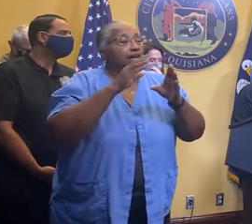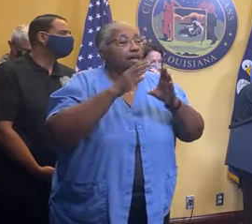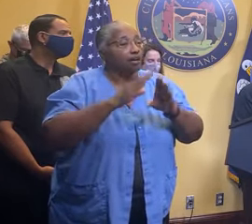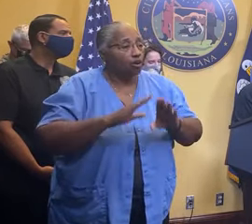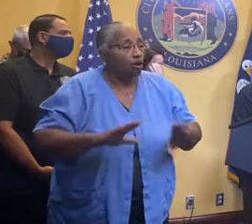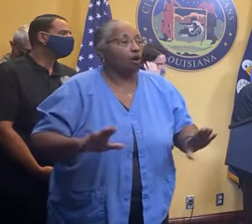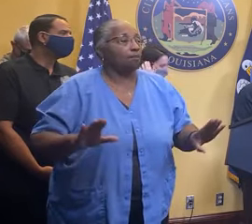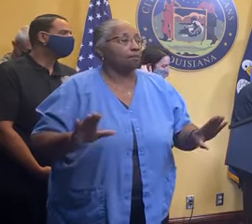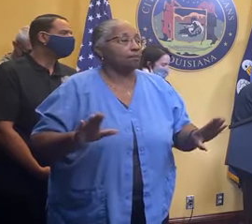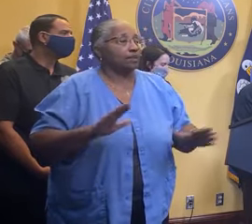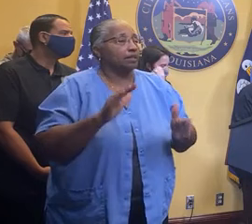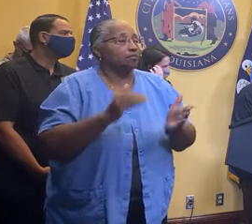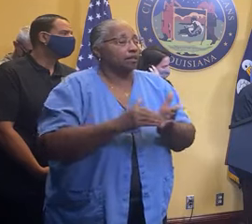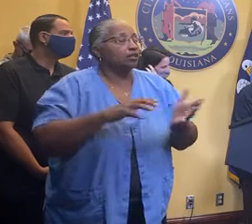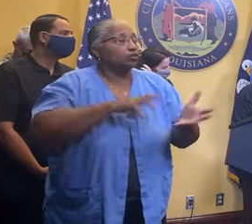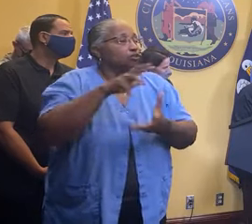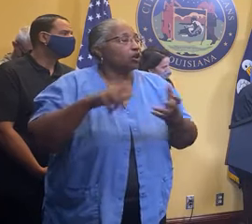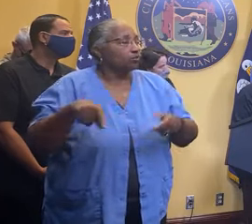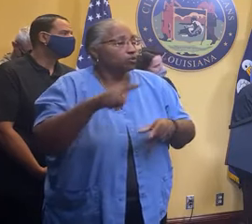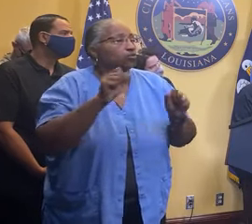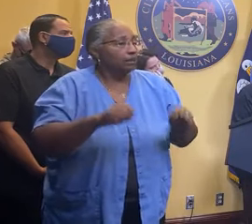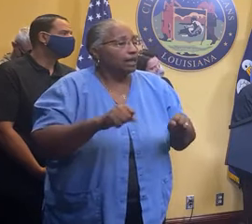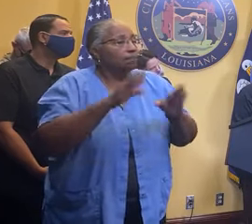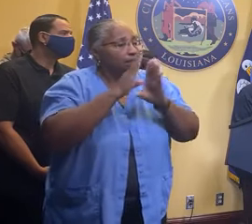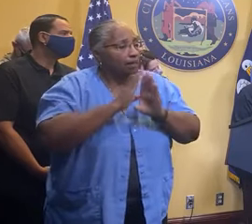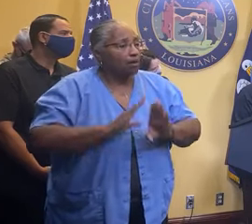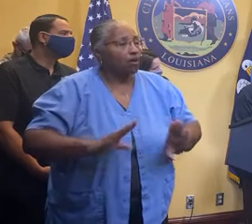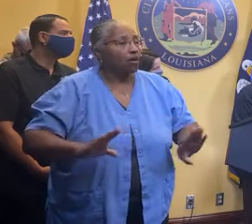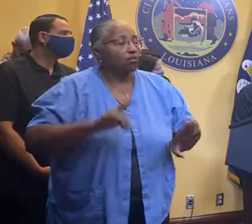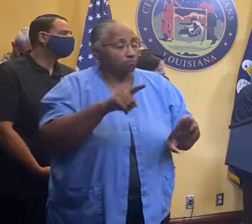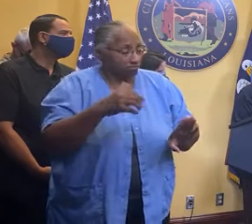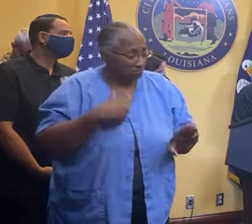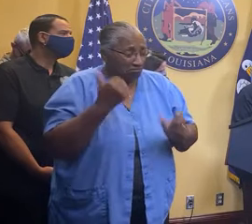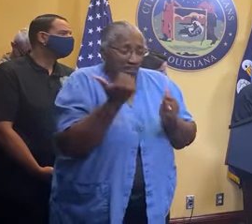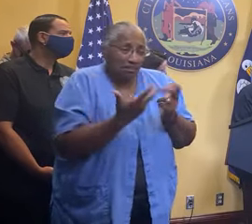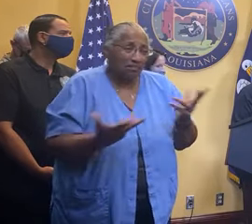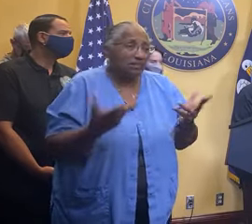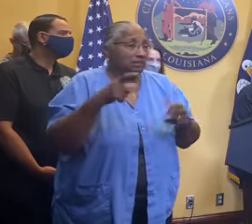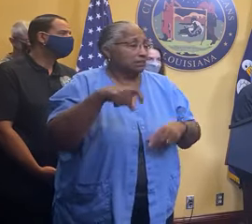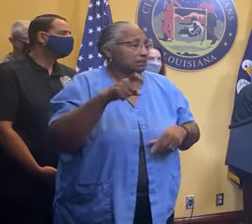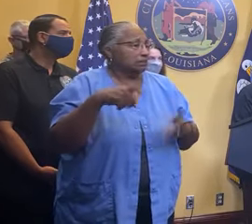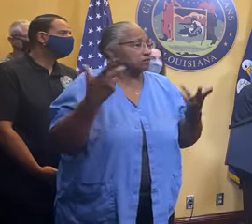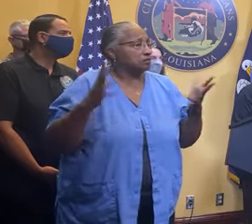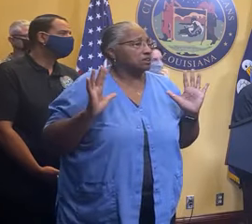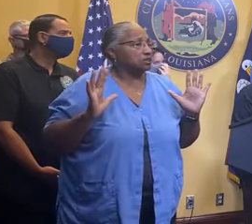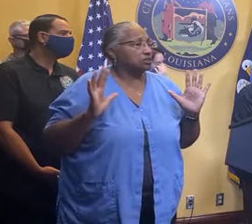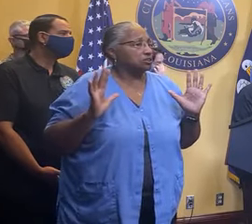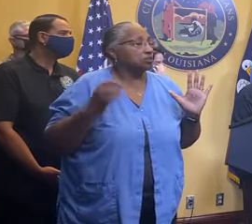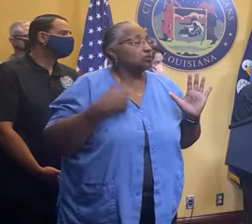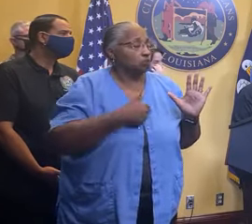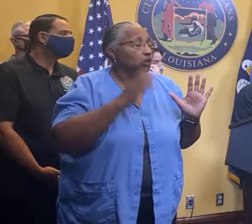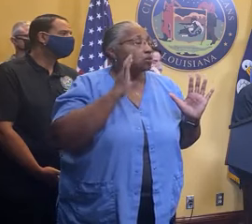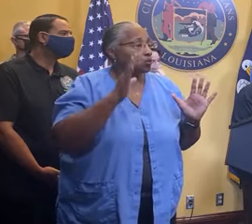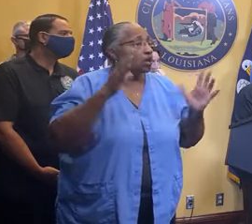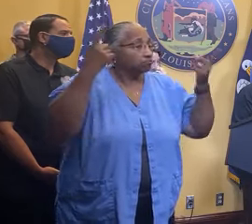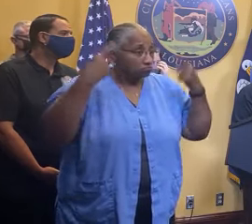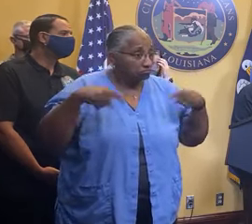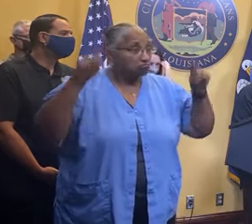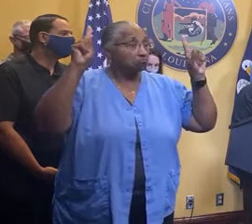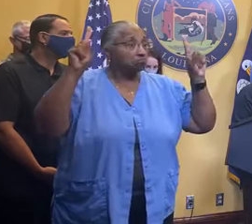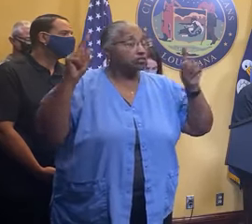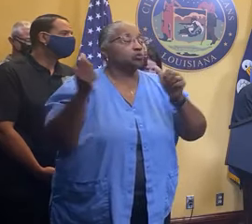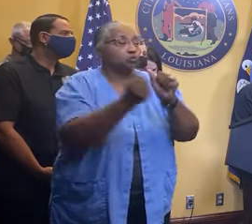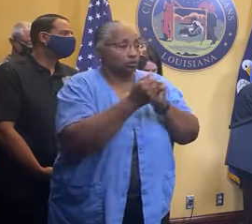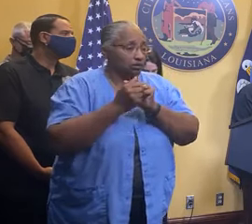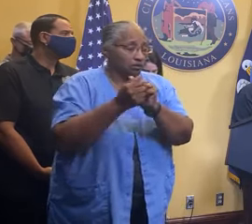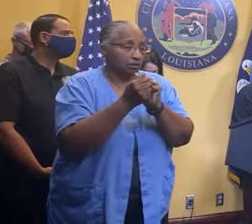of this storm. You can be calm. You have everything that you need. We will get through this